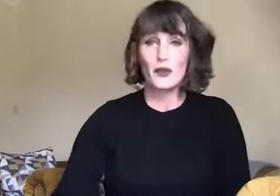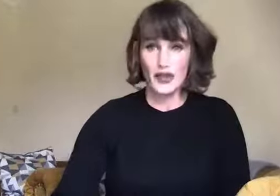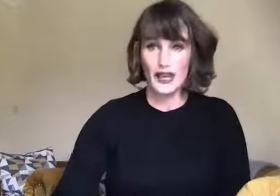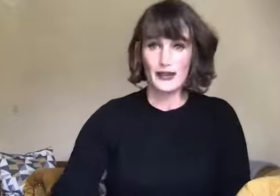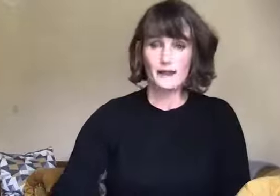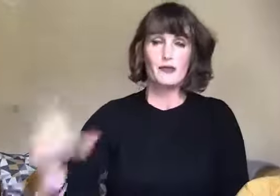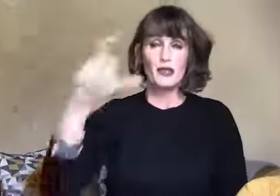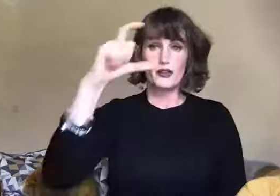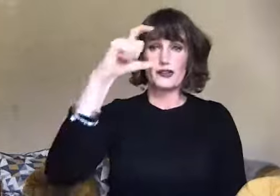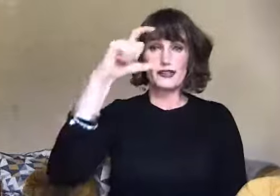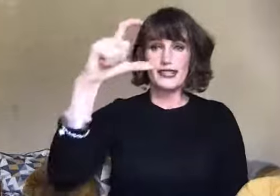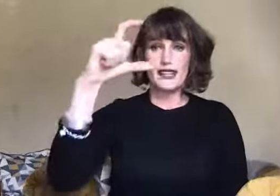Okay, so